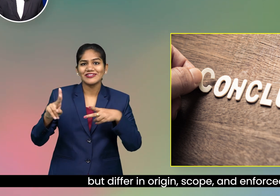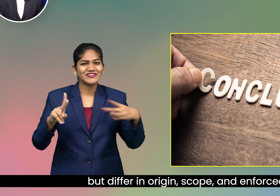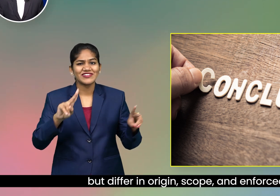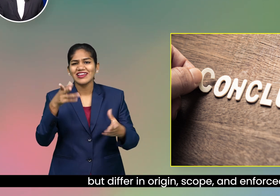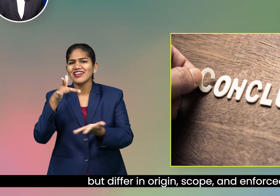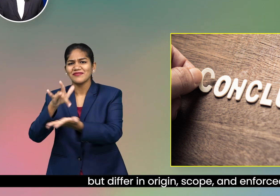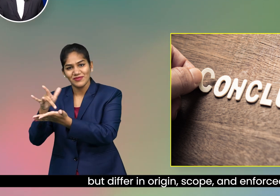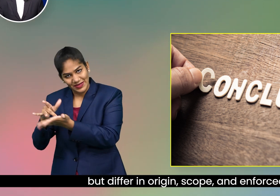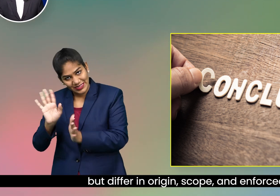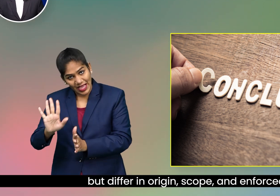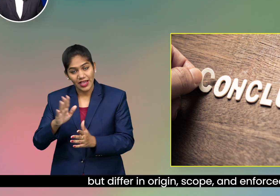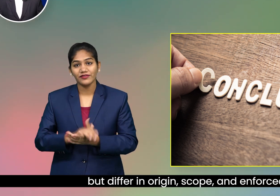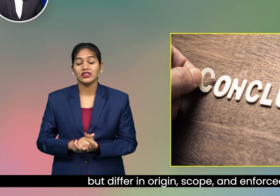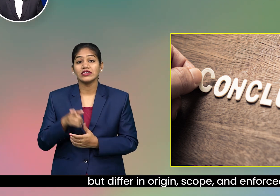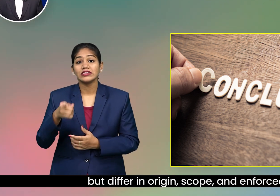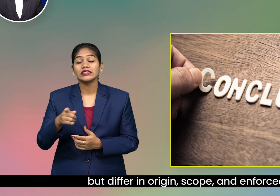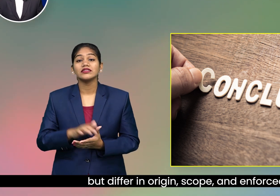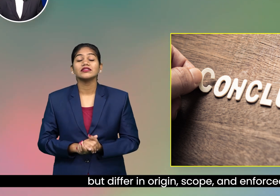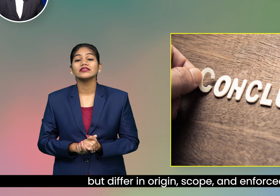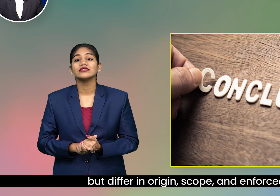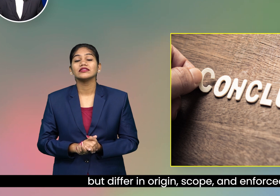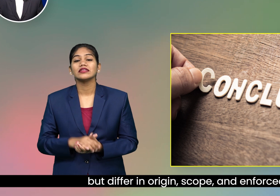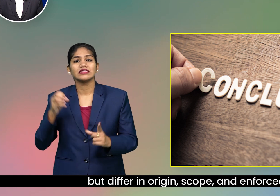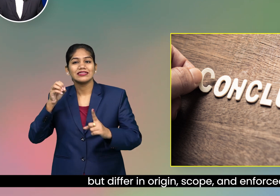origin, scope, and enforceability.